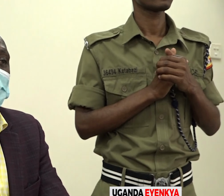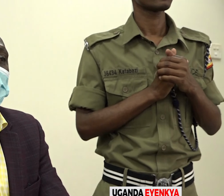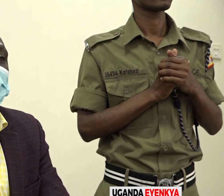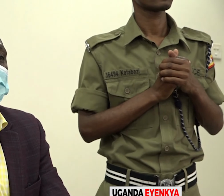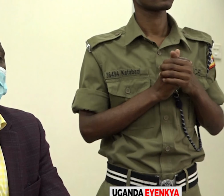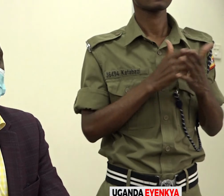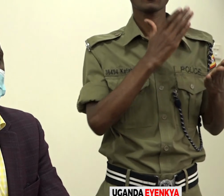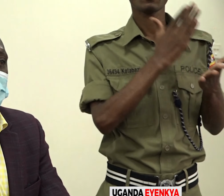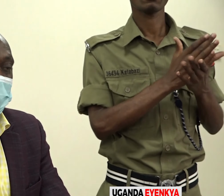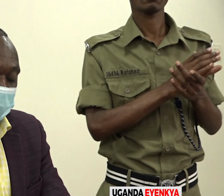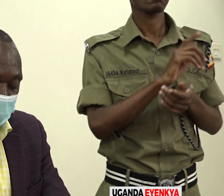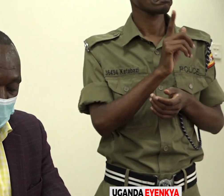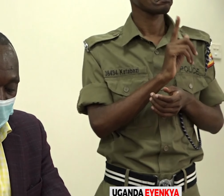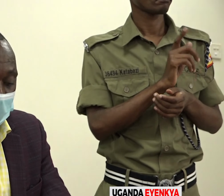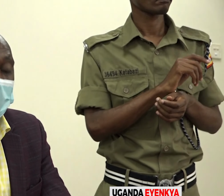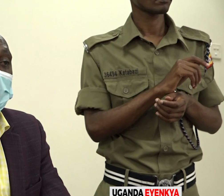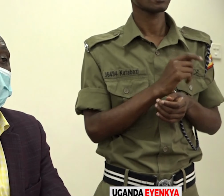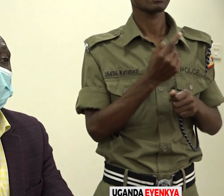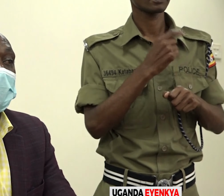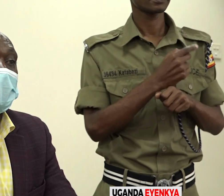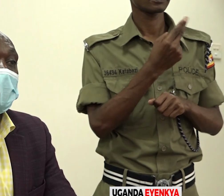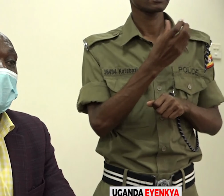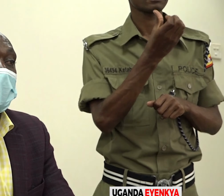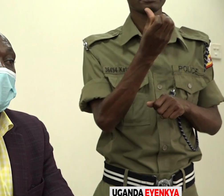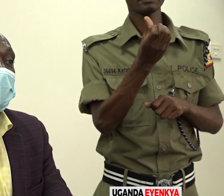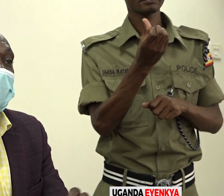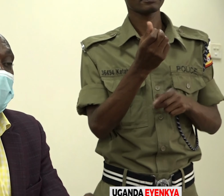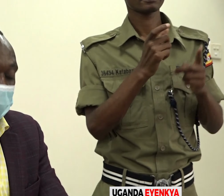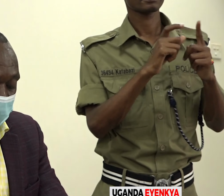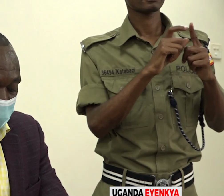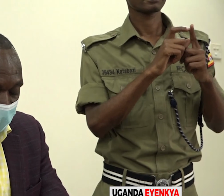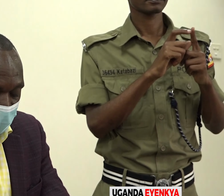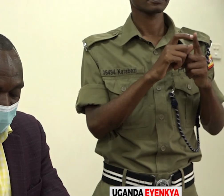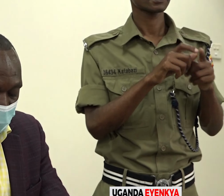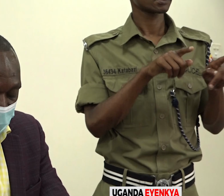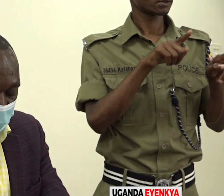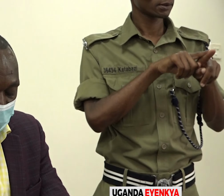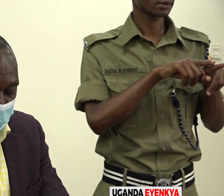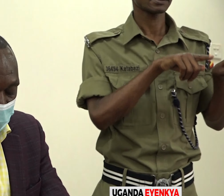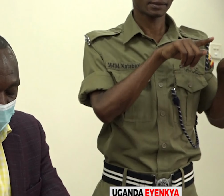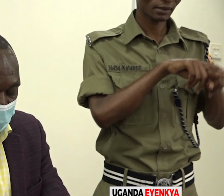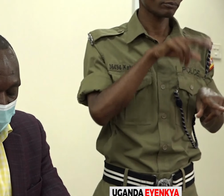Era teyakoma ku ekyo ng'ennaku z'omwezi 26 era ng'akozesa Twitter ye